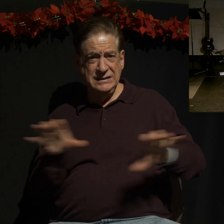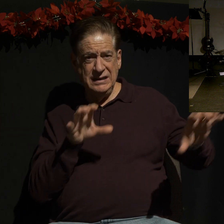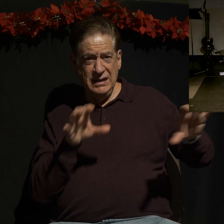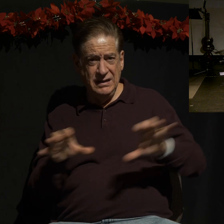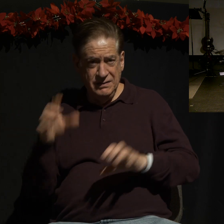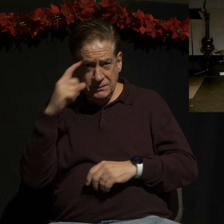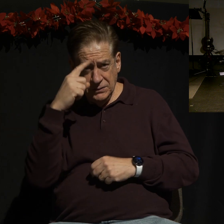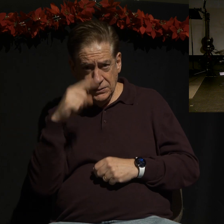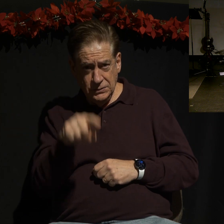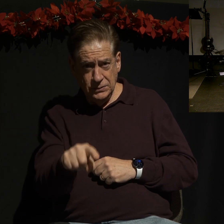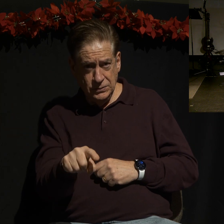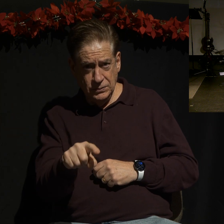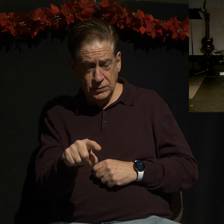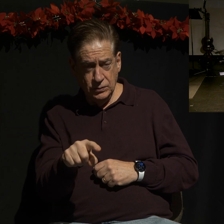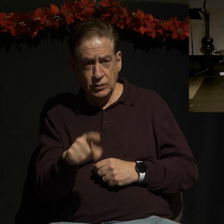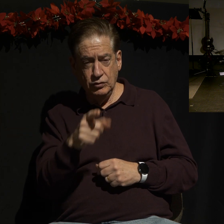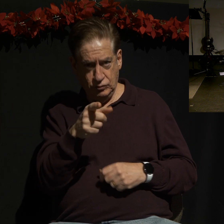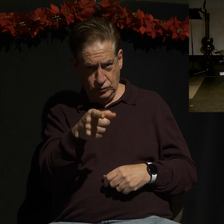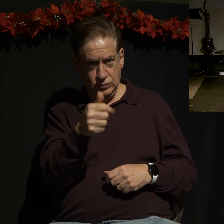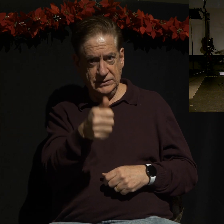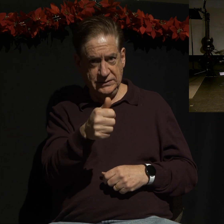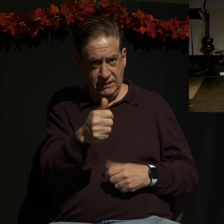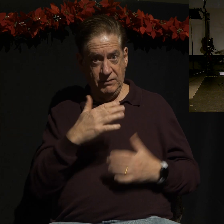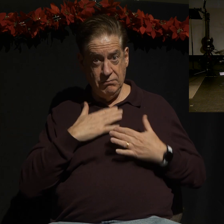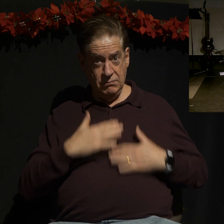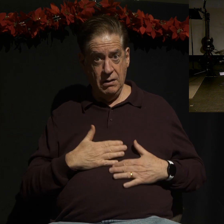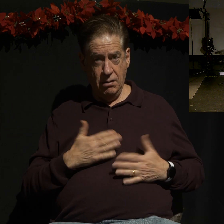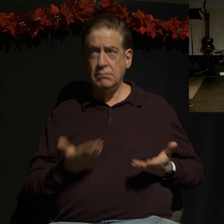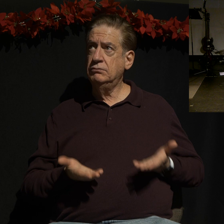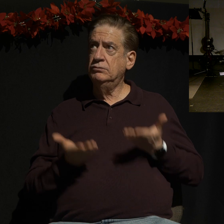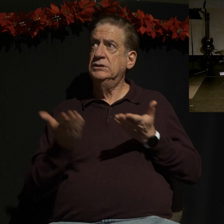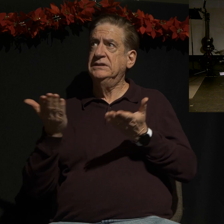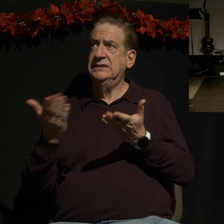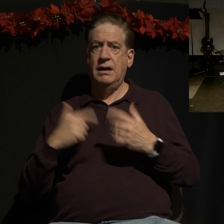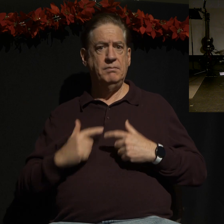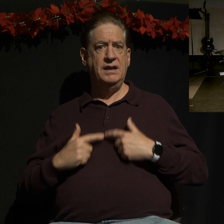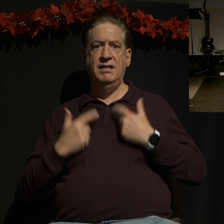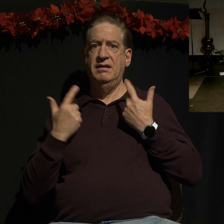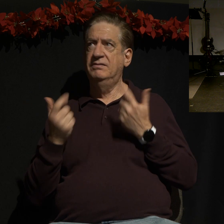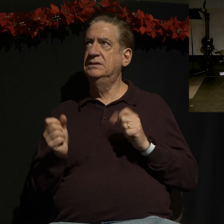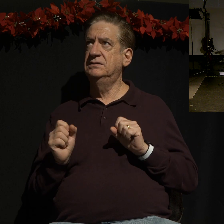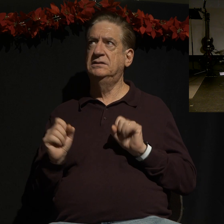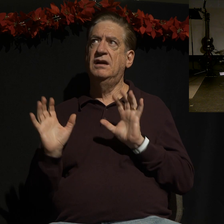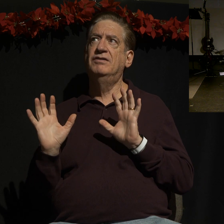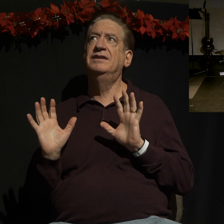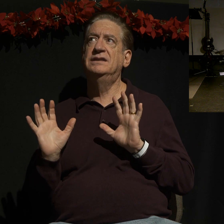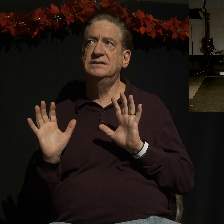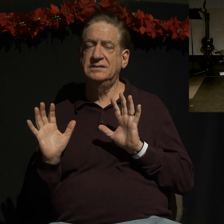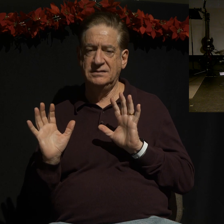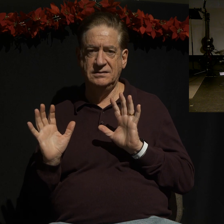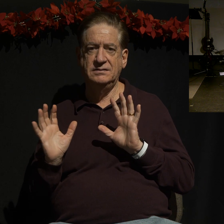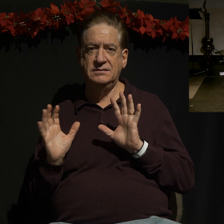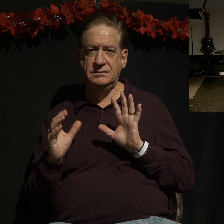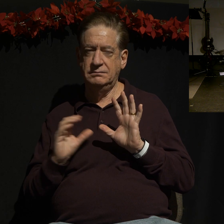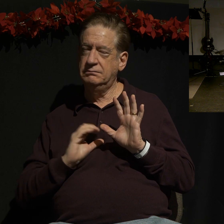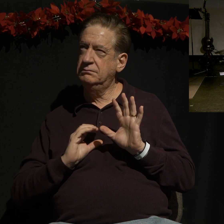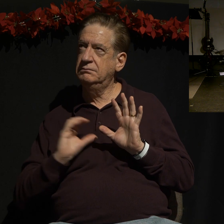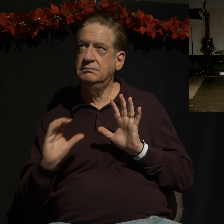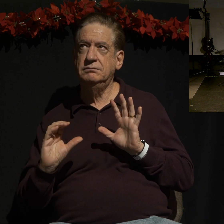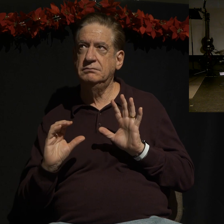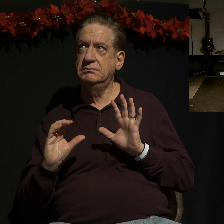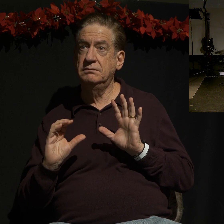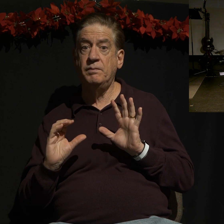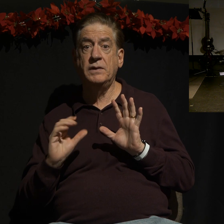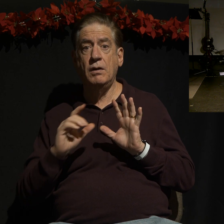you, present your bodies as a living sacrifice. This